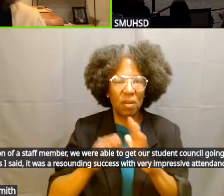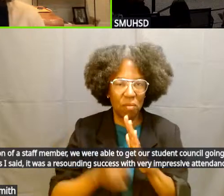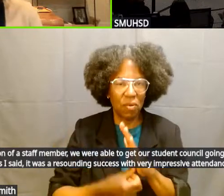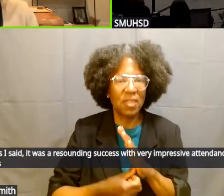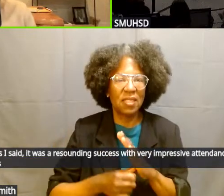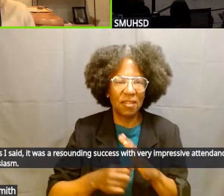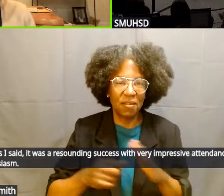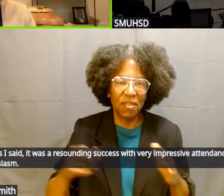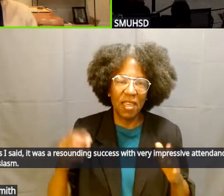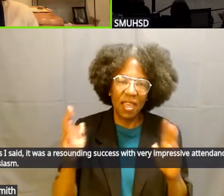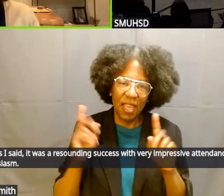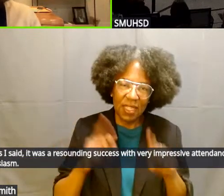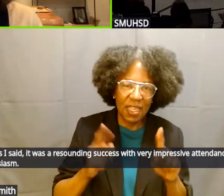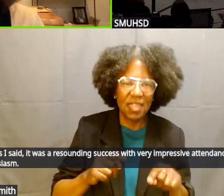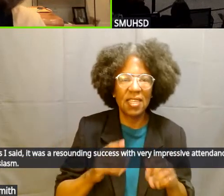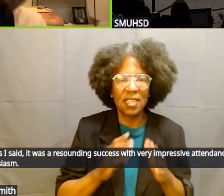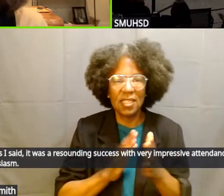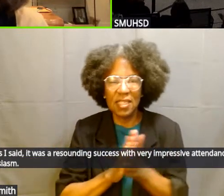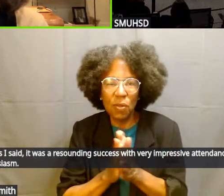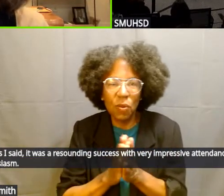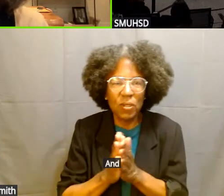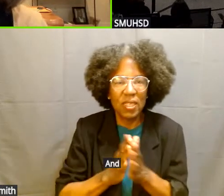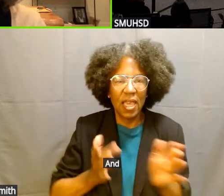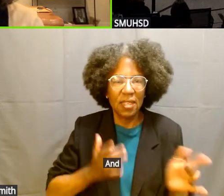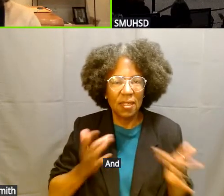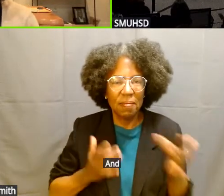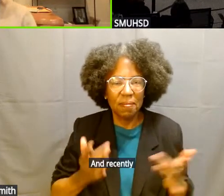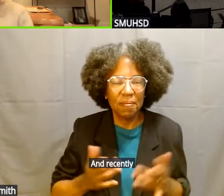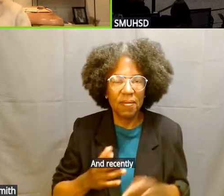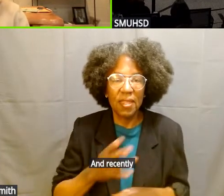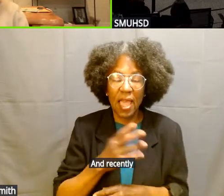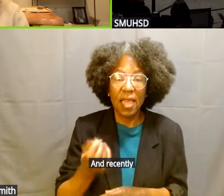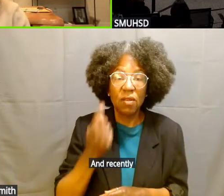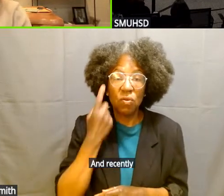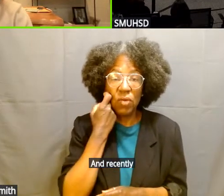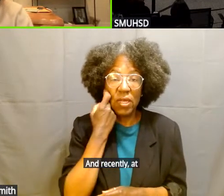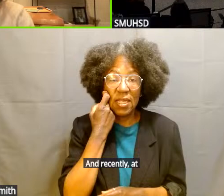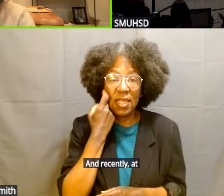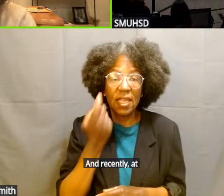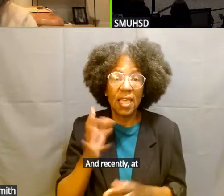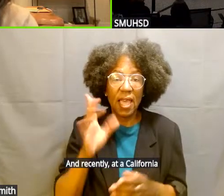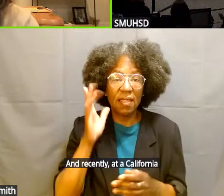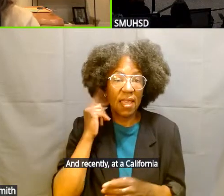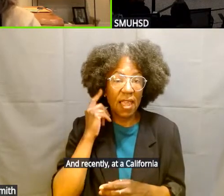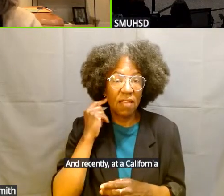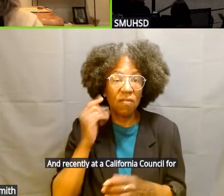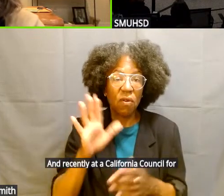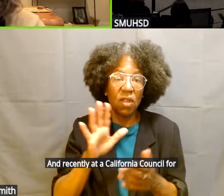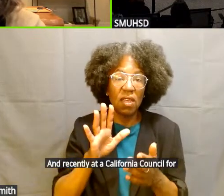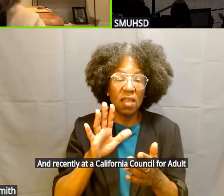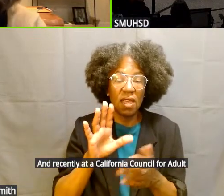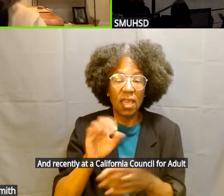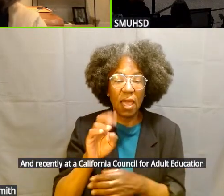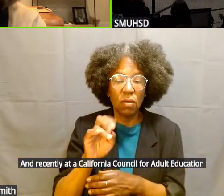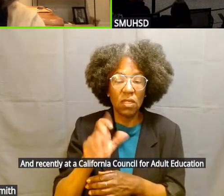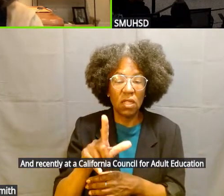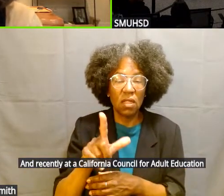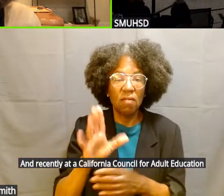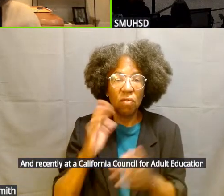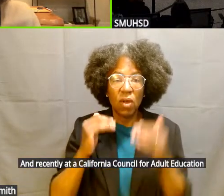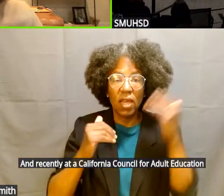enthusiasm. And recently at California Council for Adult Education Bay